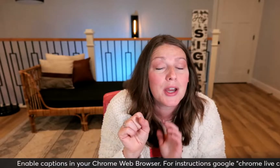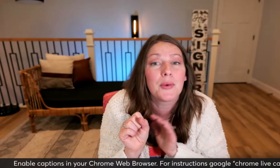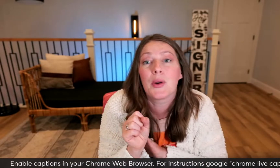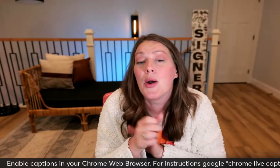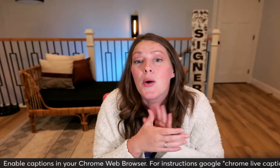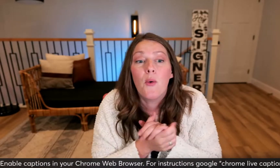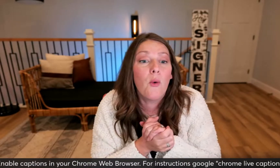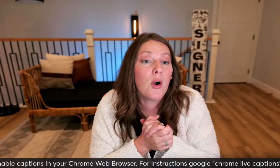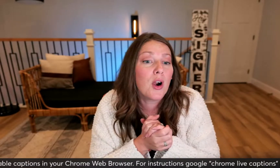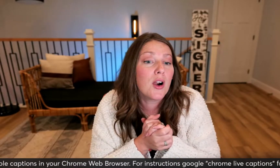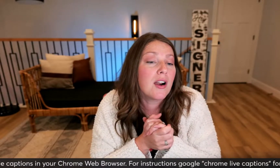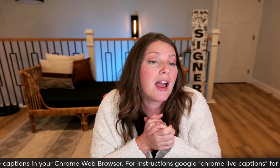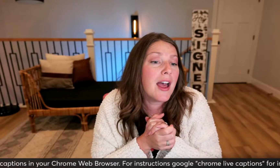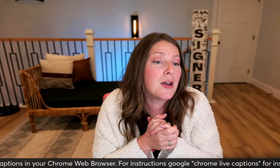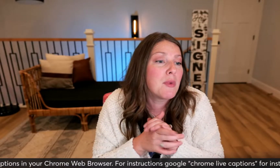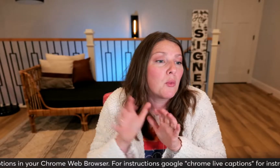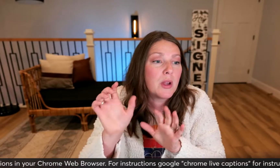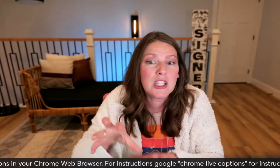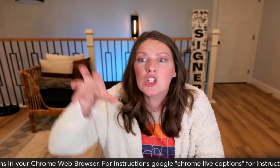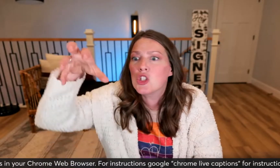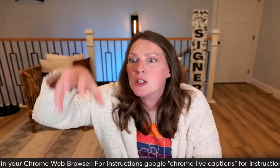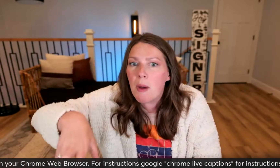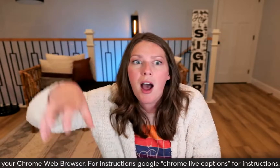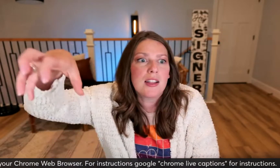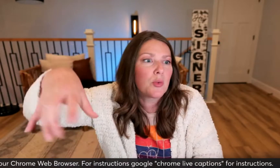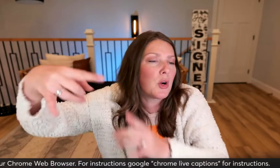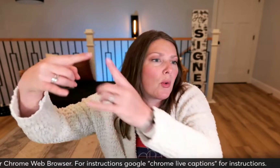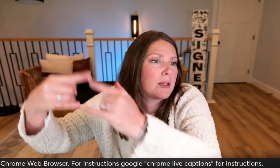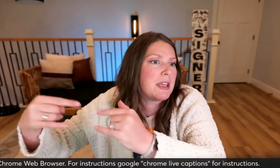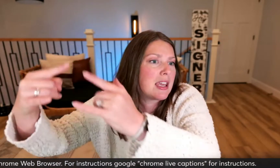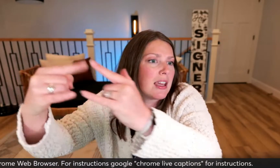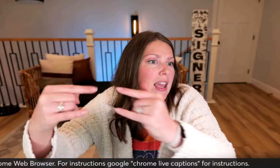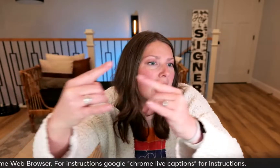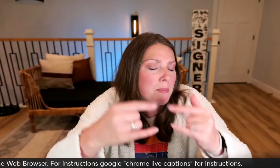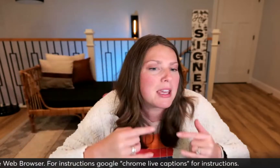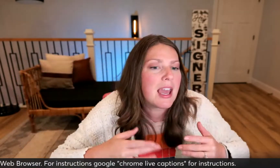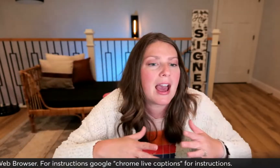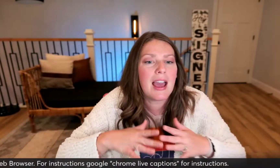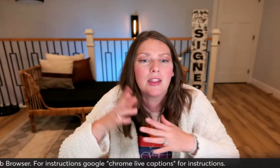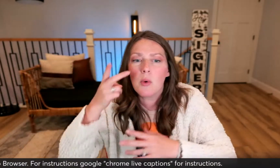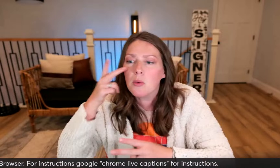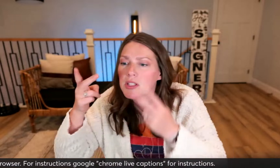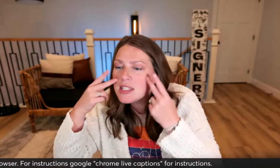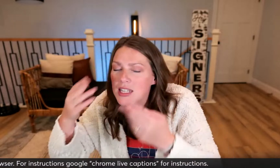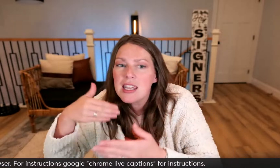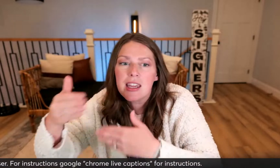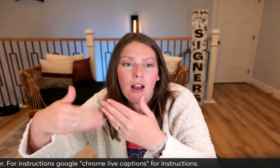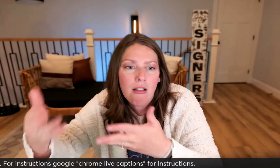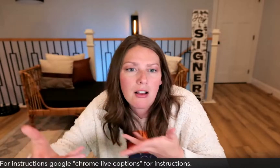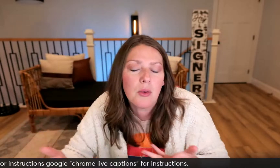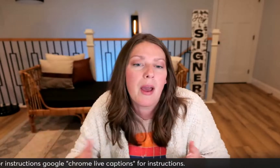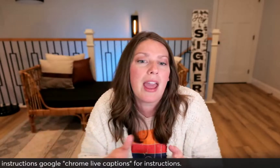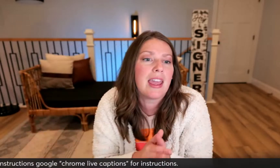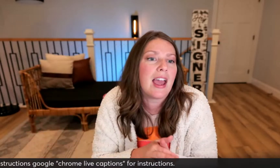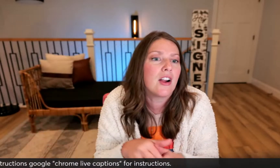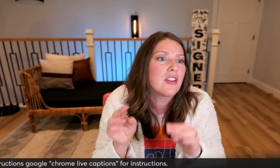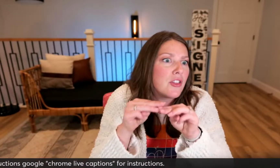Yellowstone, or which spots we're going to be camping at, and then what we'll see along the way. Are